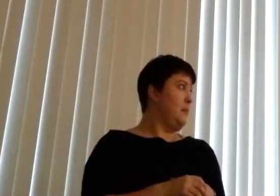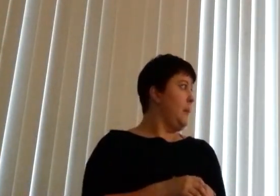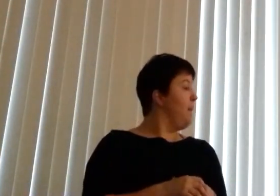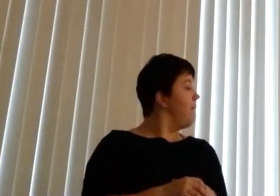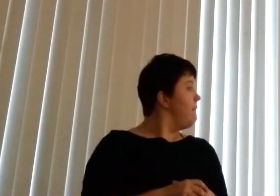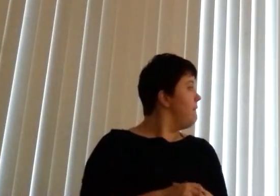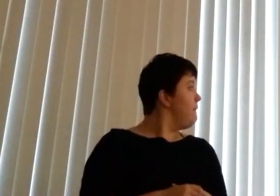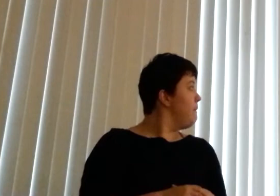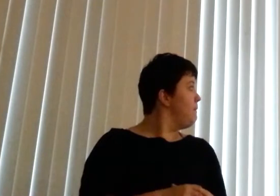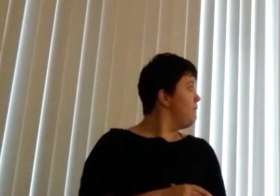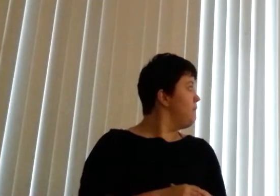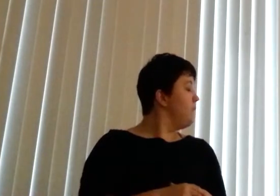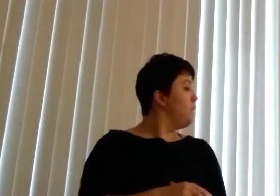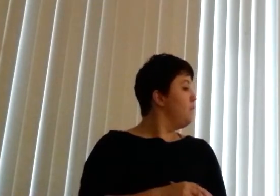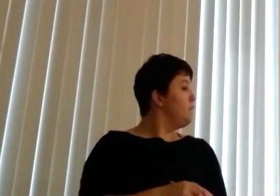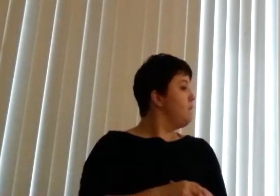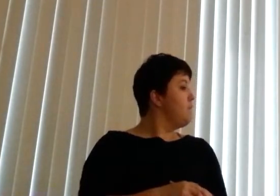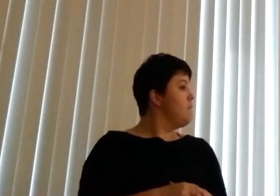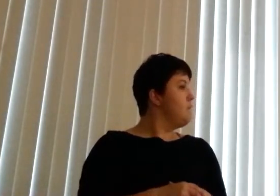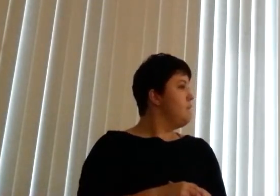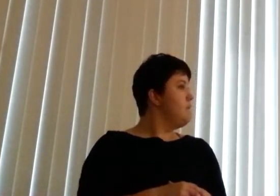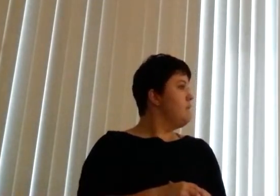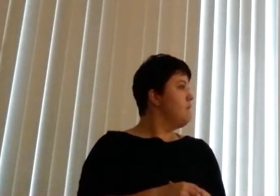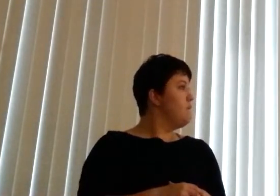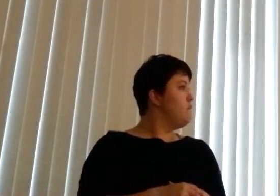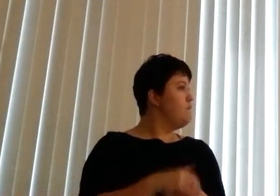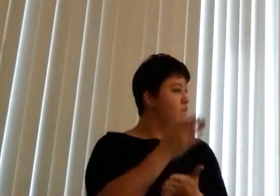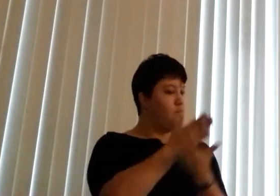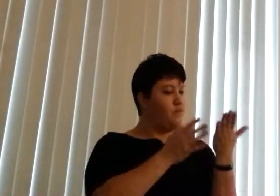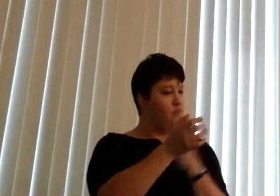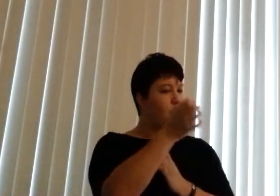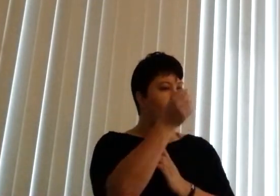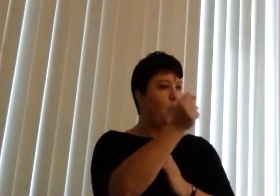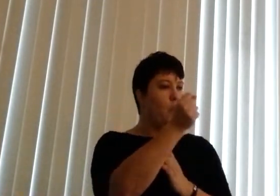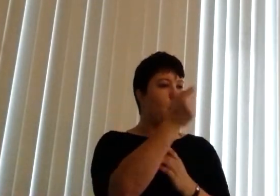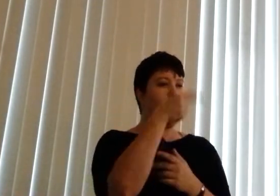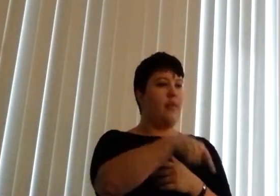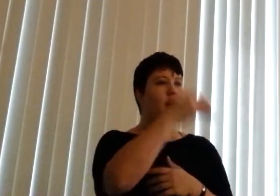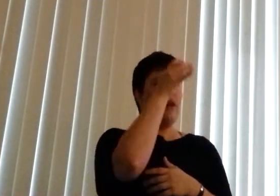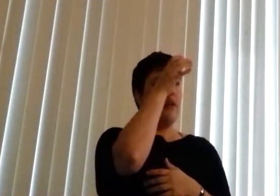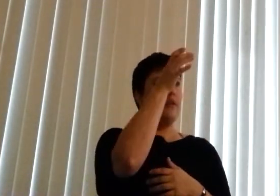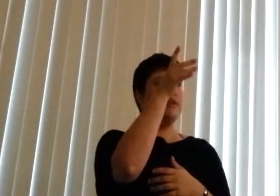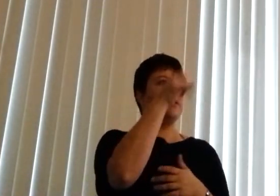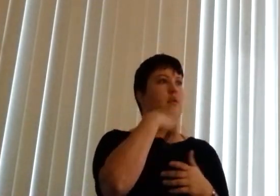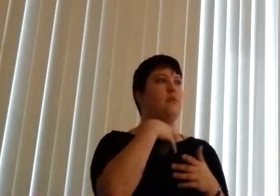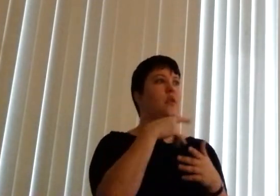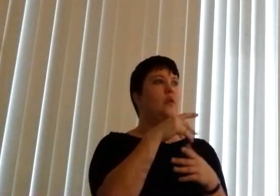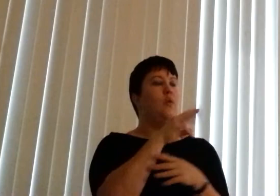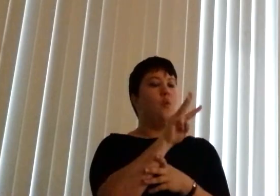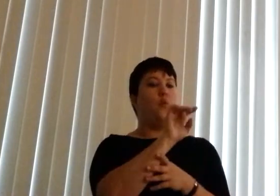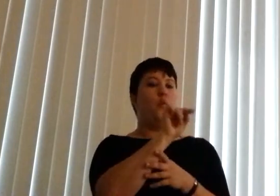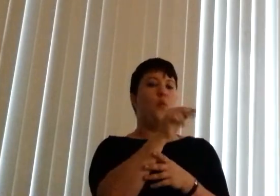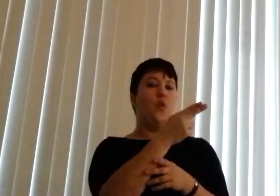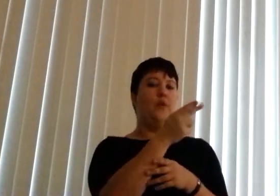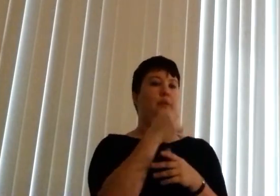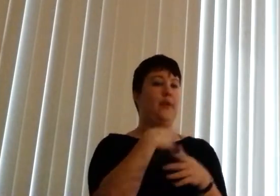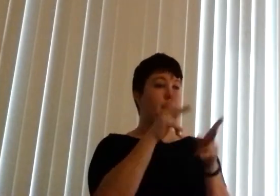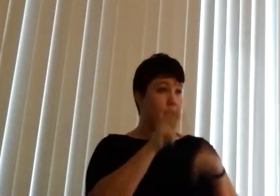Now, part of holding that an unconditionally valuable being has preeminent worth is to hold the